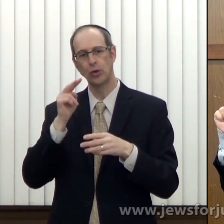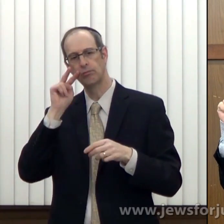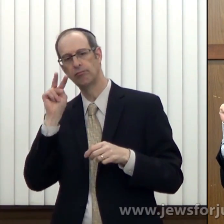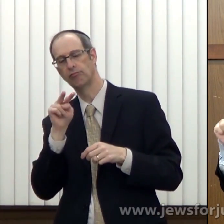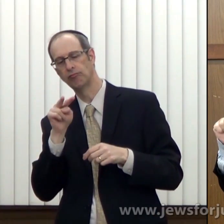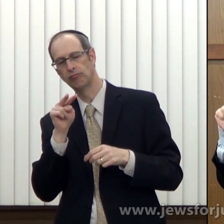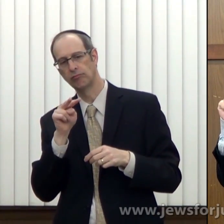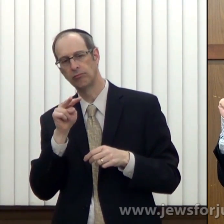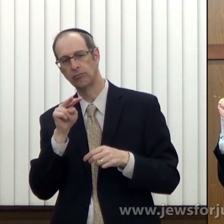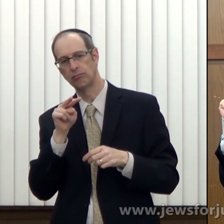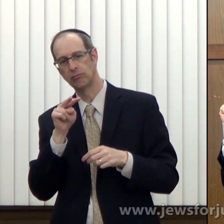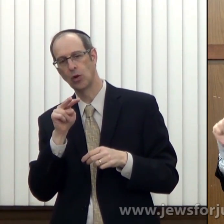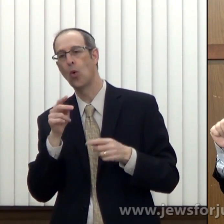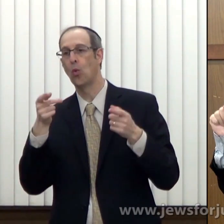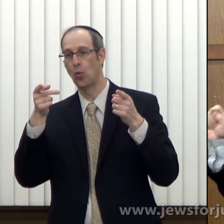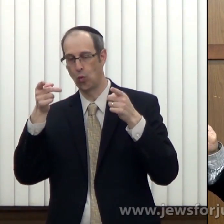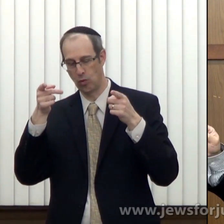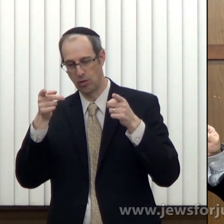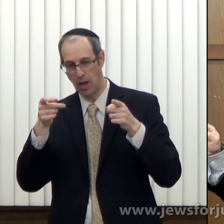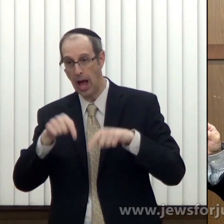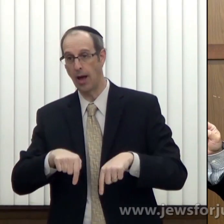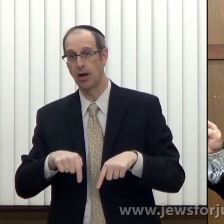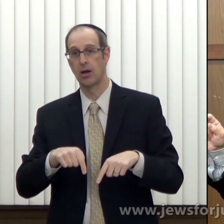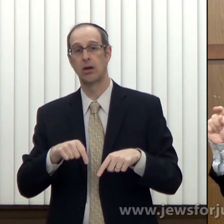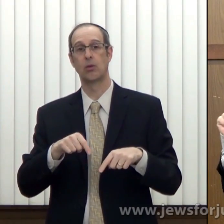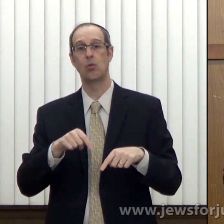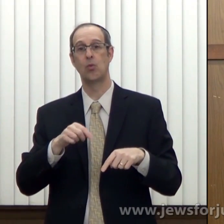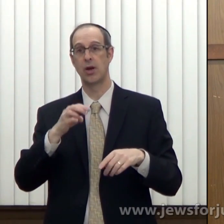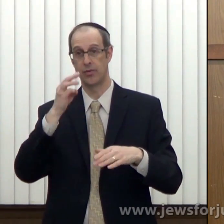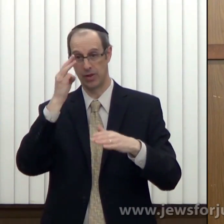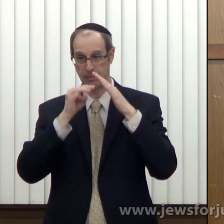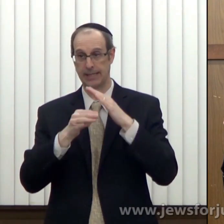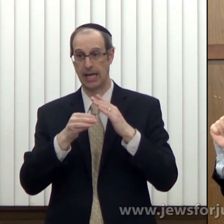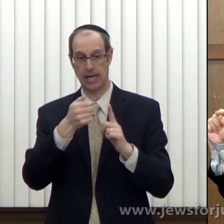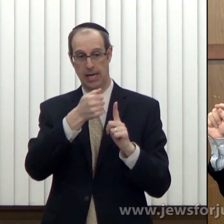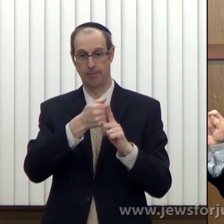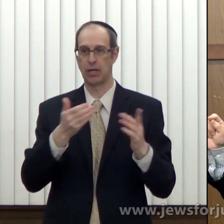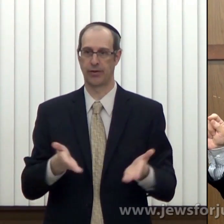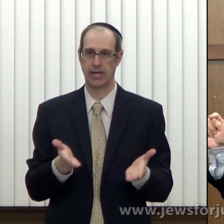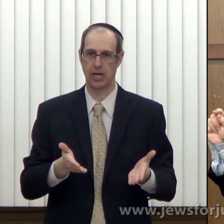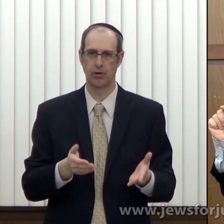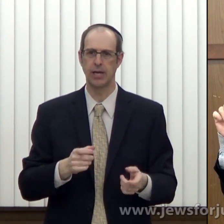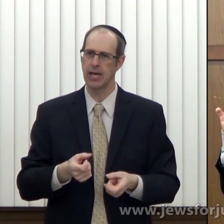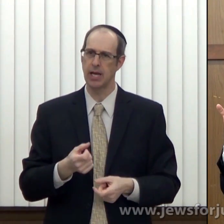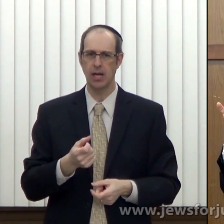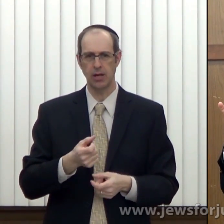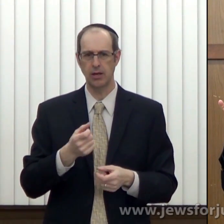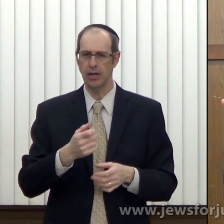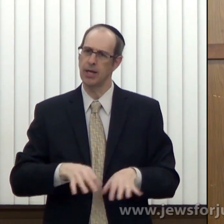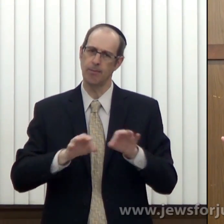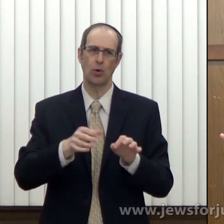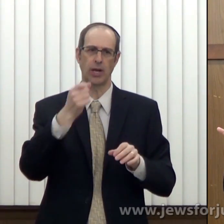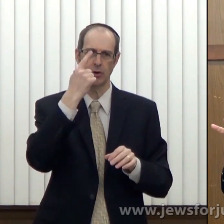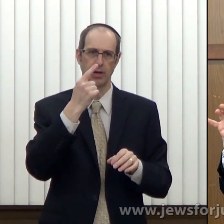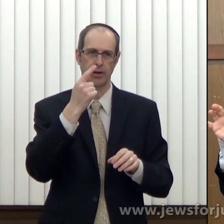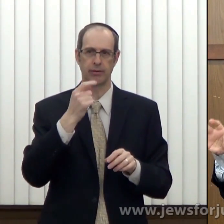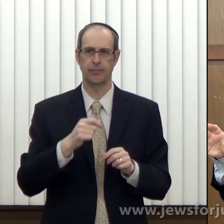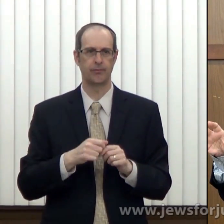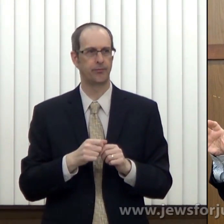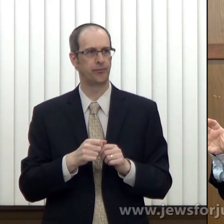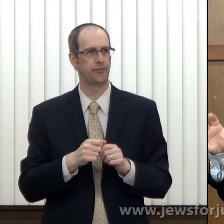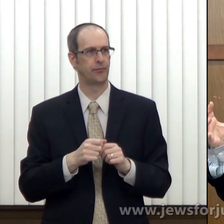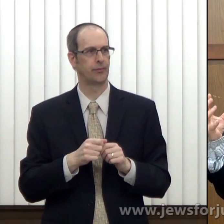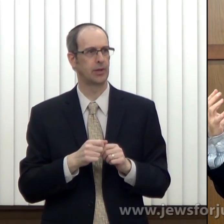like when the Messiah is here. That's the important thing to understand. That the emphasis in